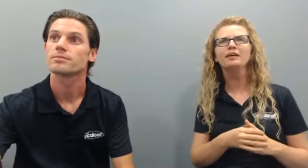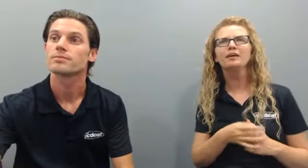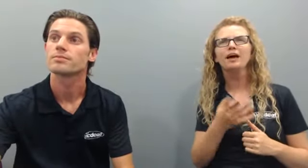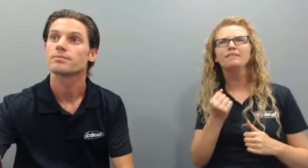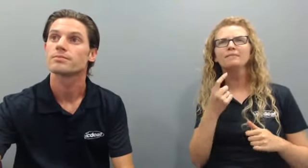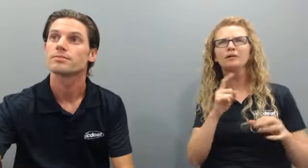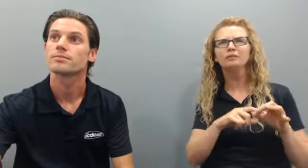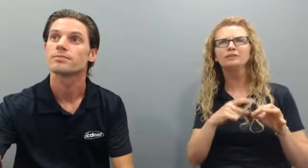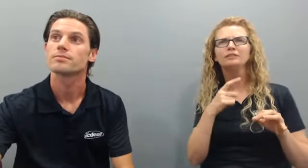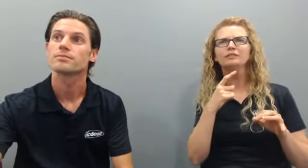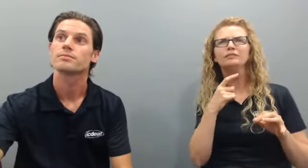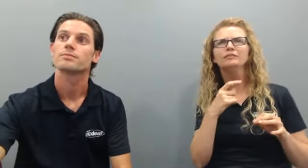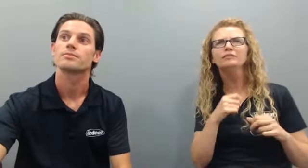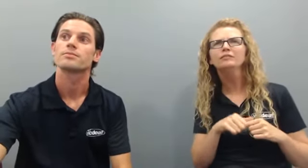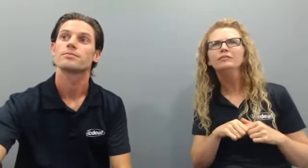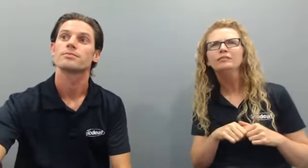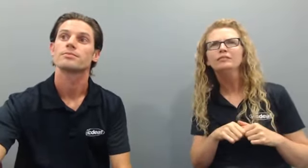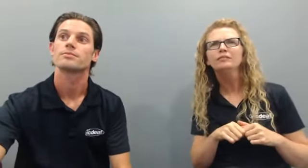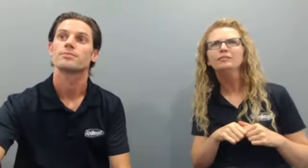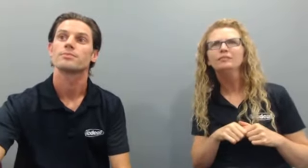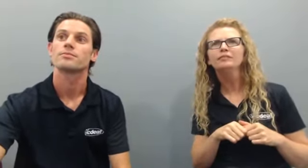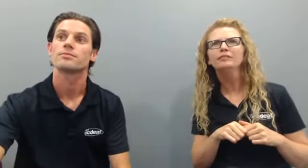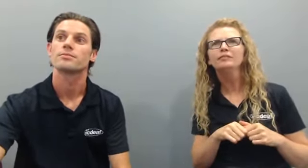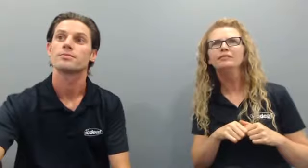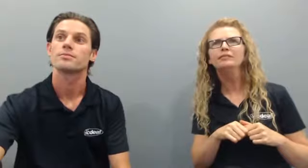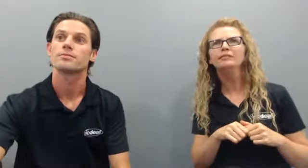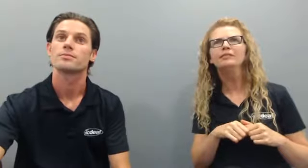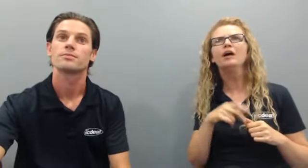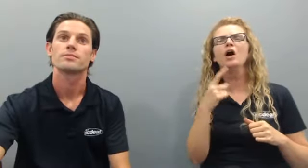Just looking at the questions, there's a question.